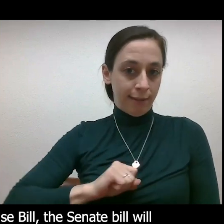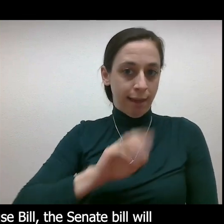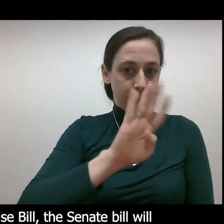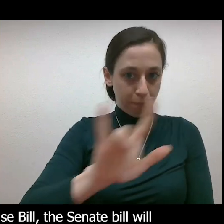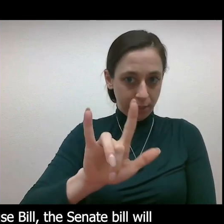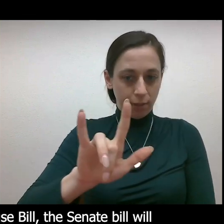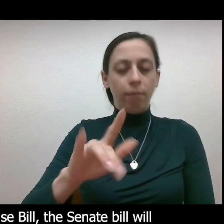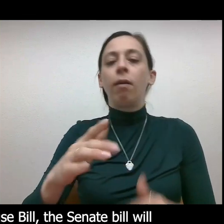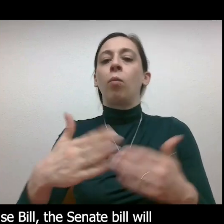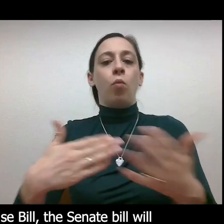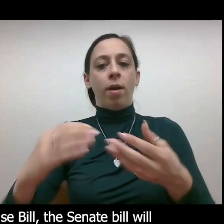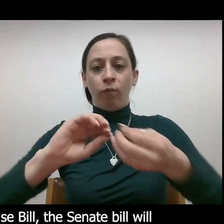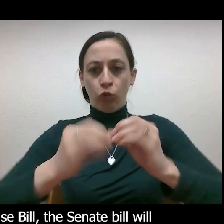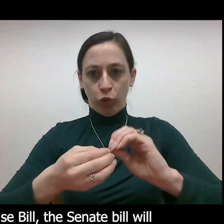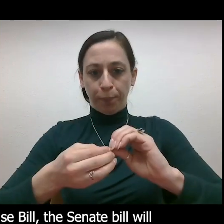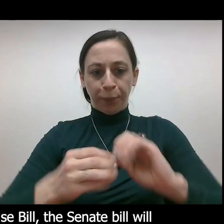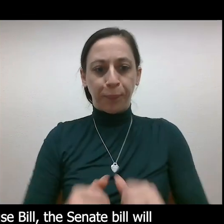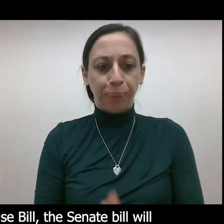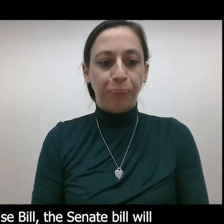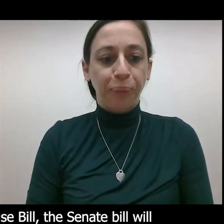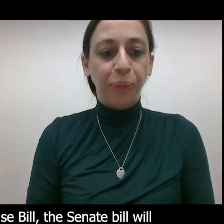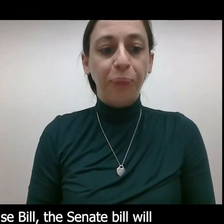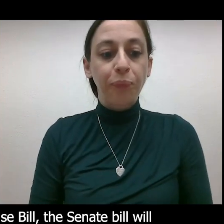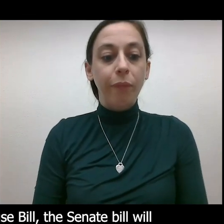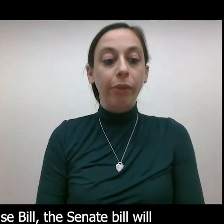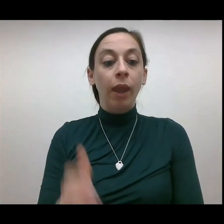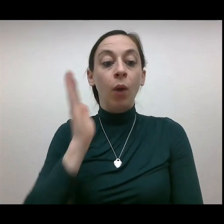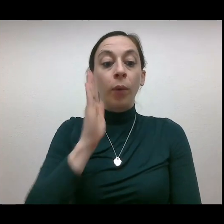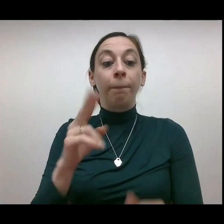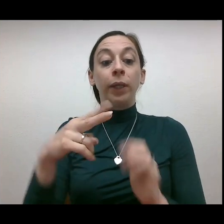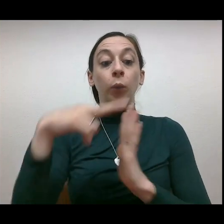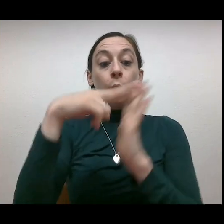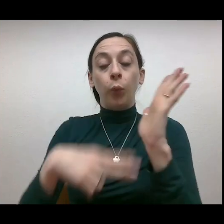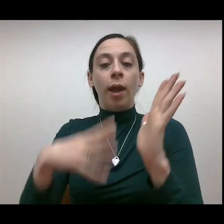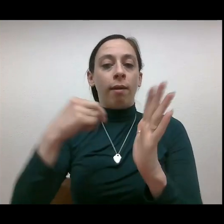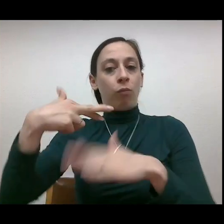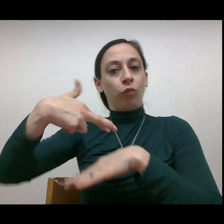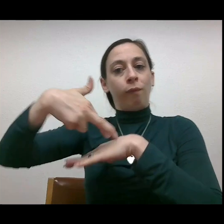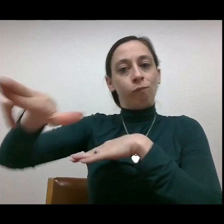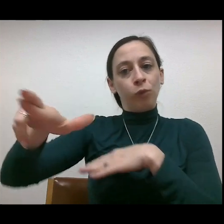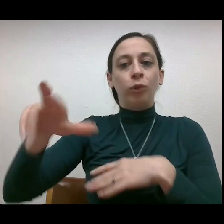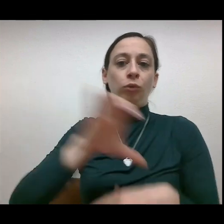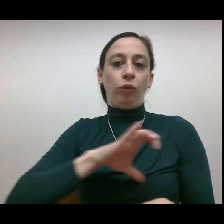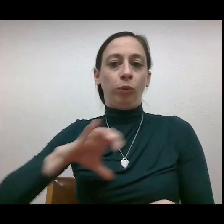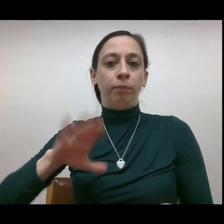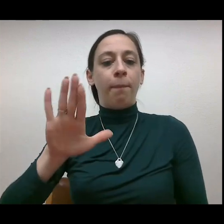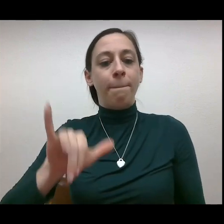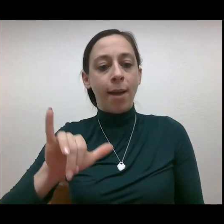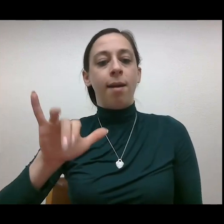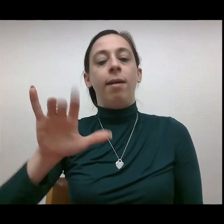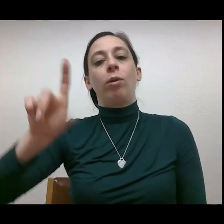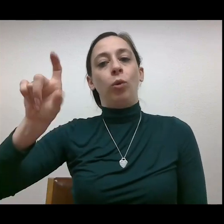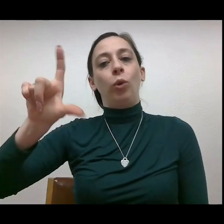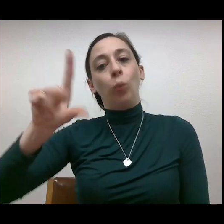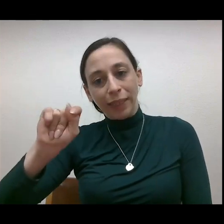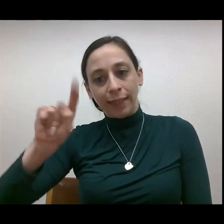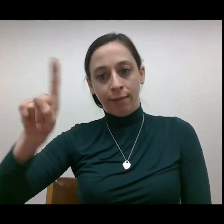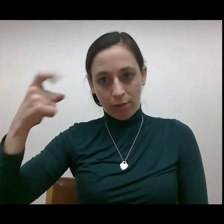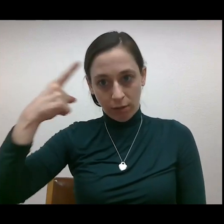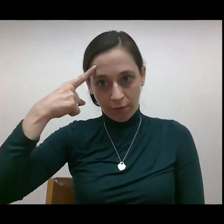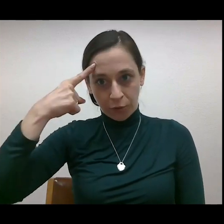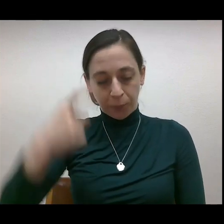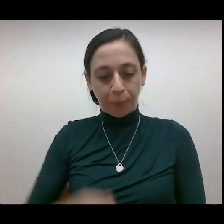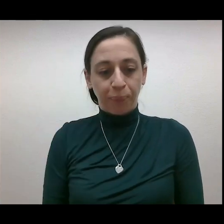House Bill, the Senate will have SB for Senate Bill. It will then be read and referred to committee by